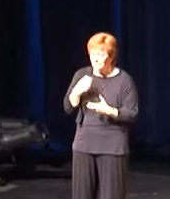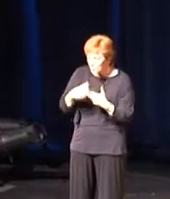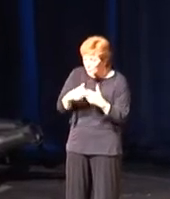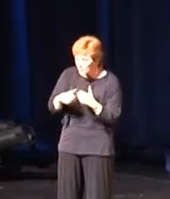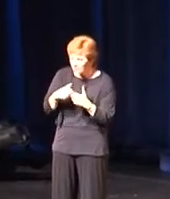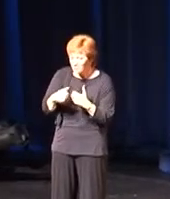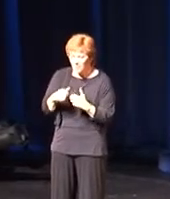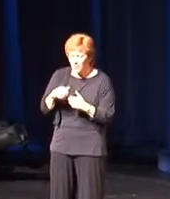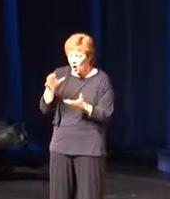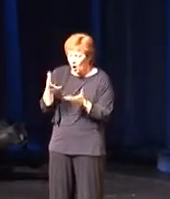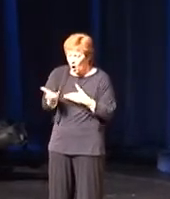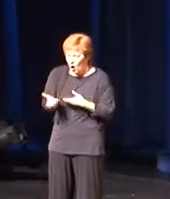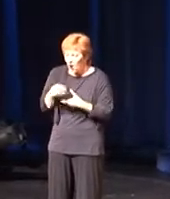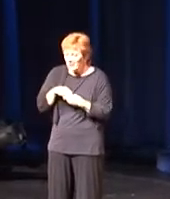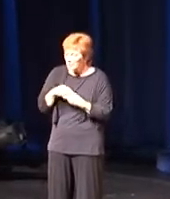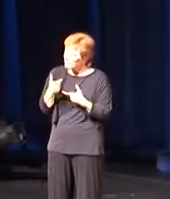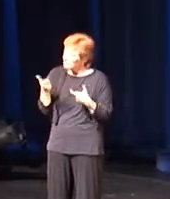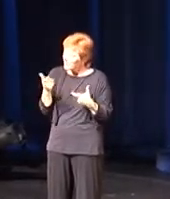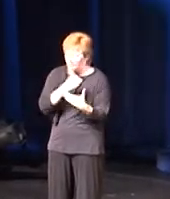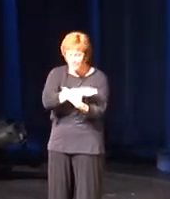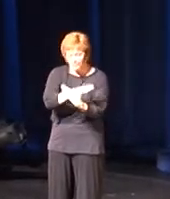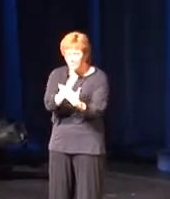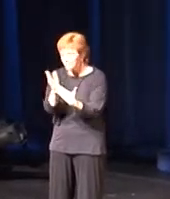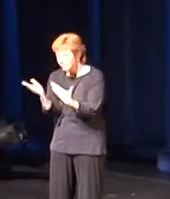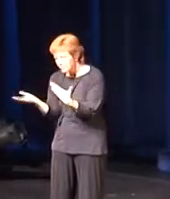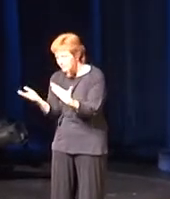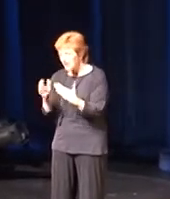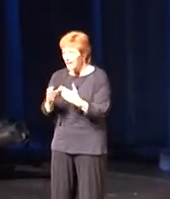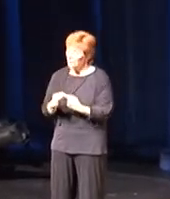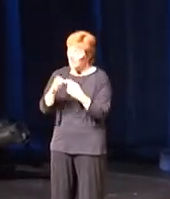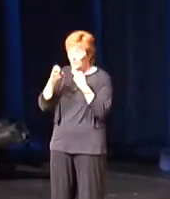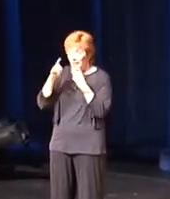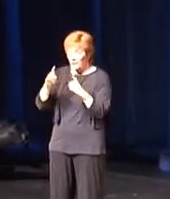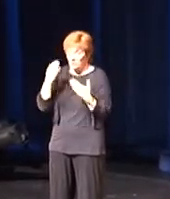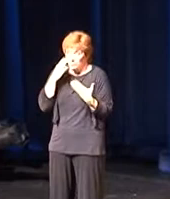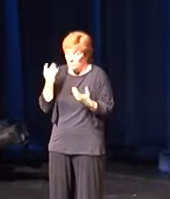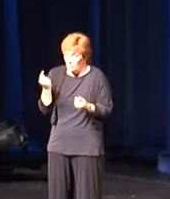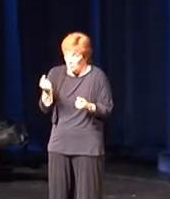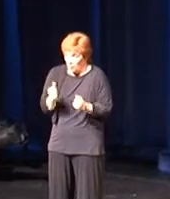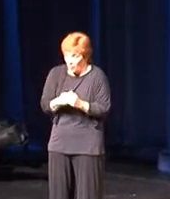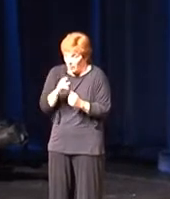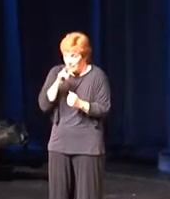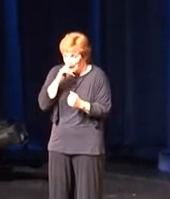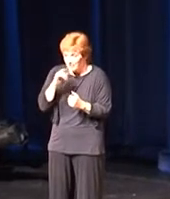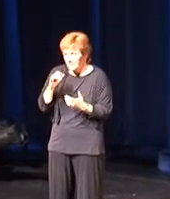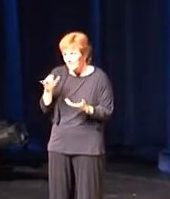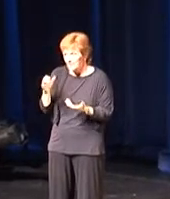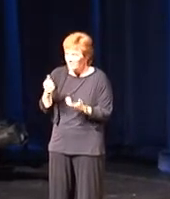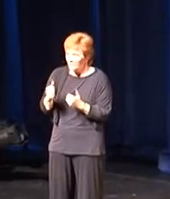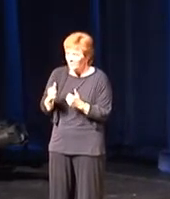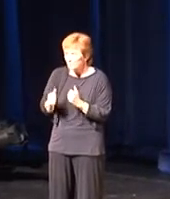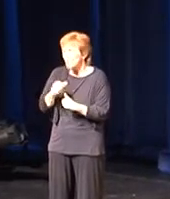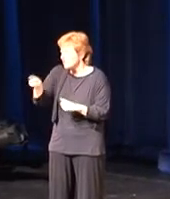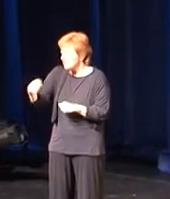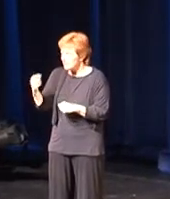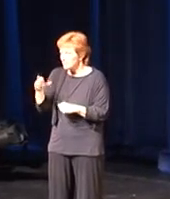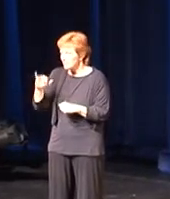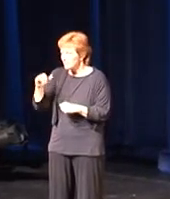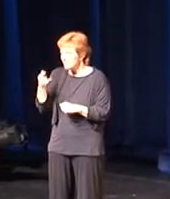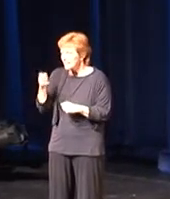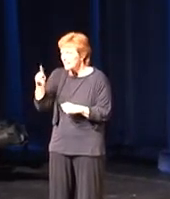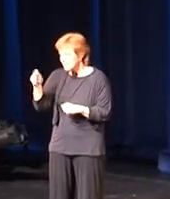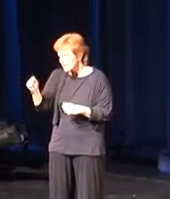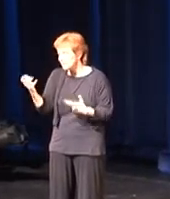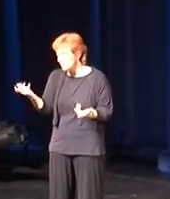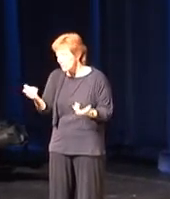is that autism is such a big spectrum that special educators sometimes don't know what to do with the kids that are just kind of geeky. And what drives me crazy is